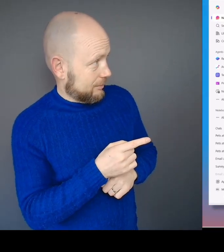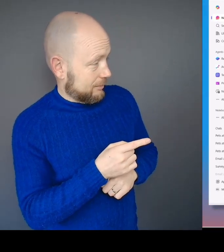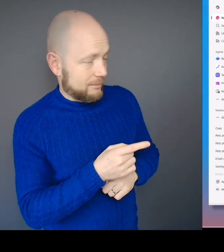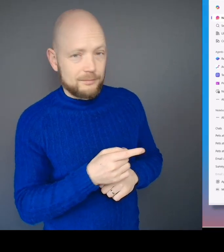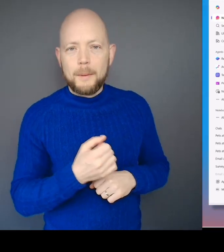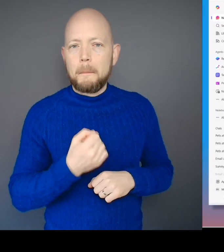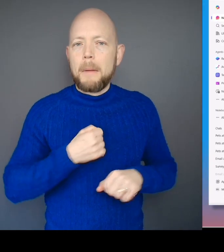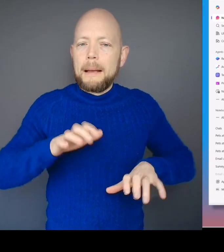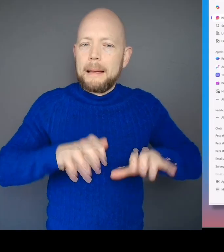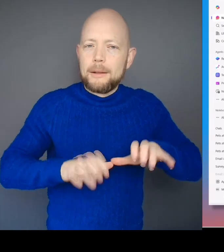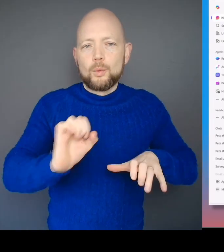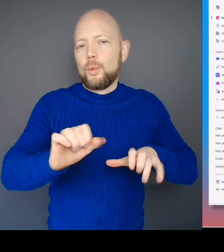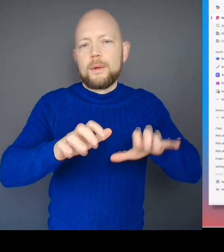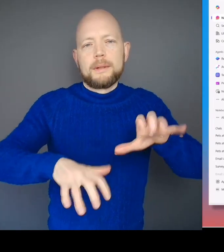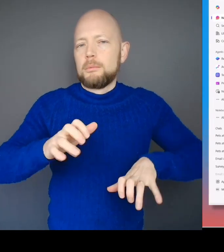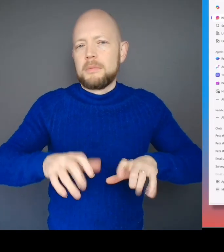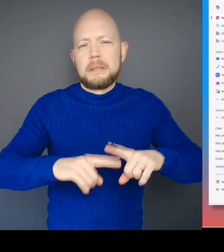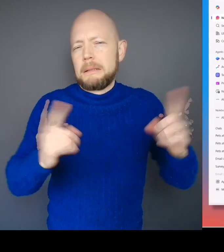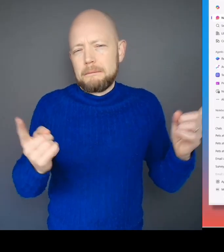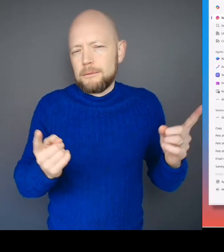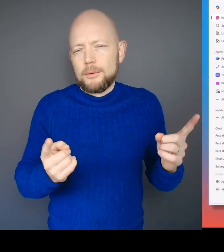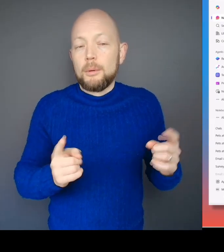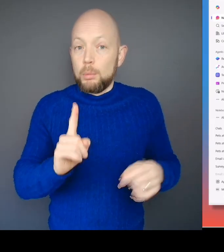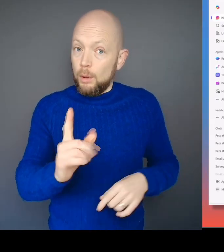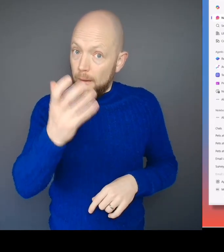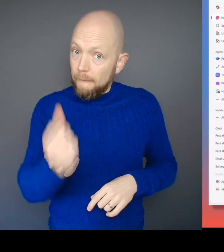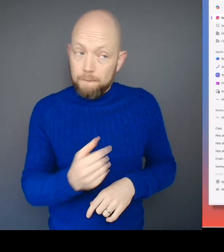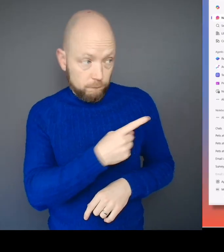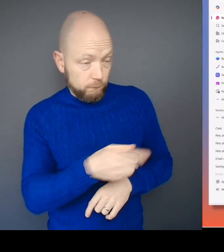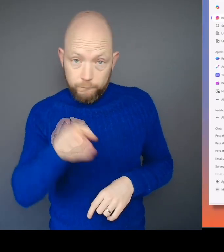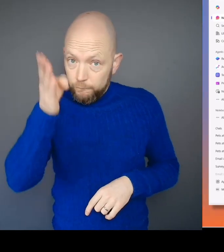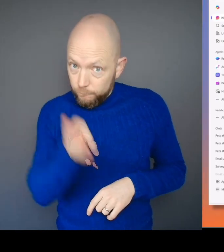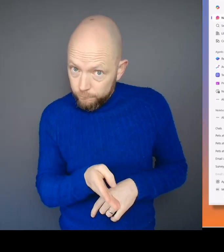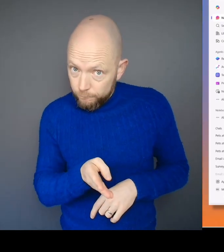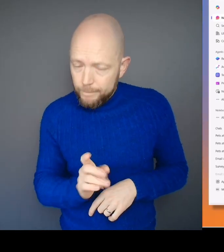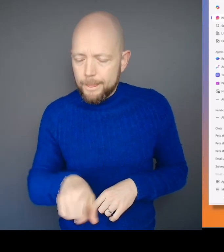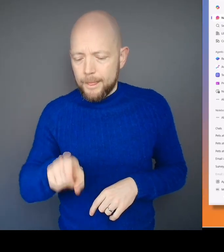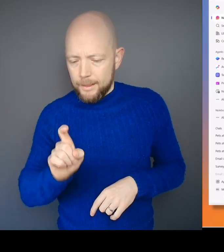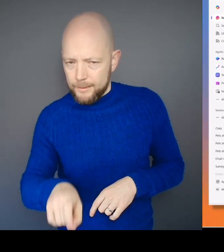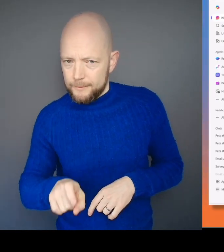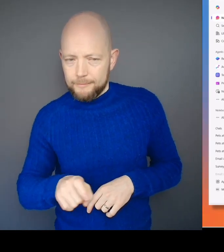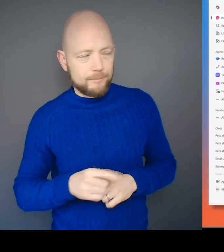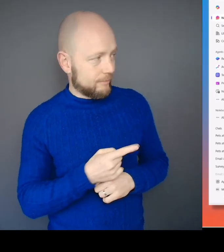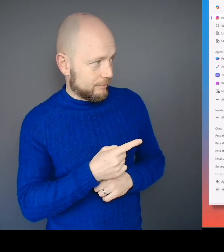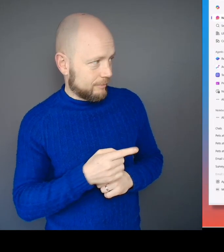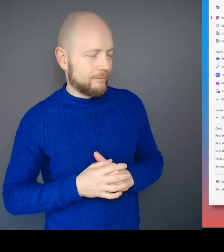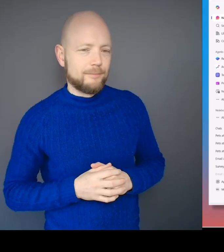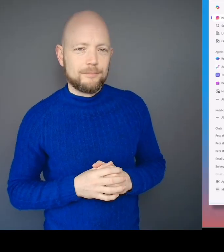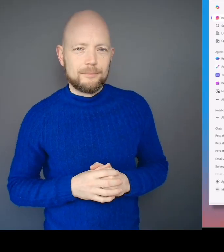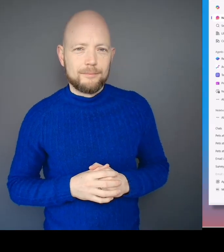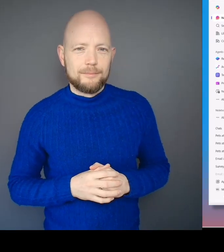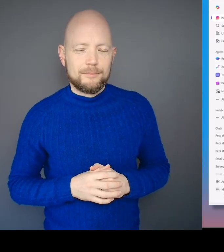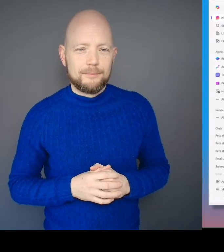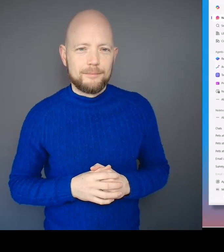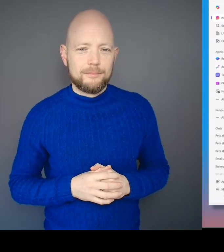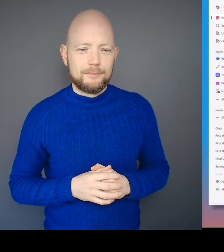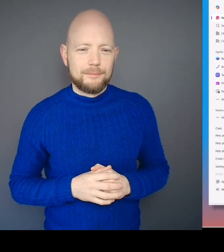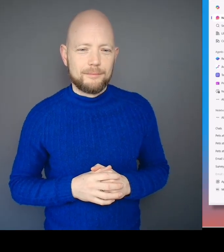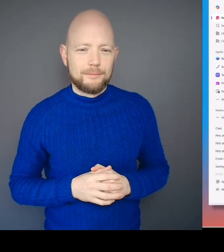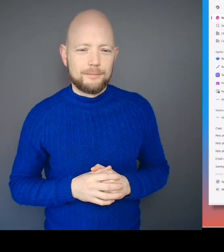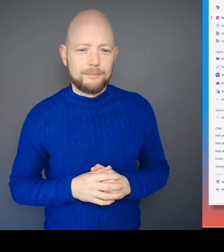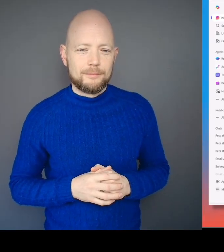bottom right near the Shift key. That's in my part of the world. If you are in a different part of the world, that key may be somewhere else, but that's the one that you're looking